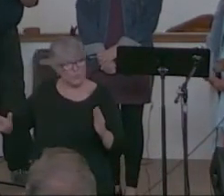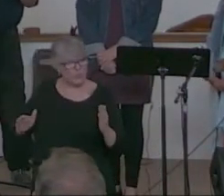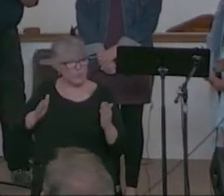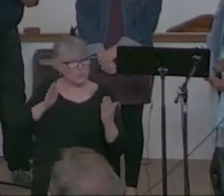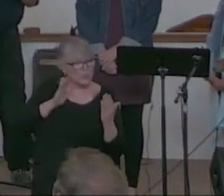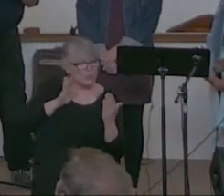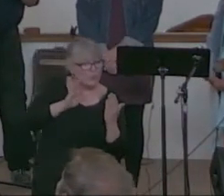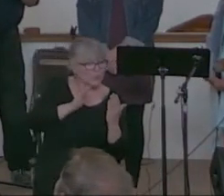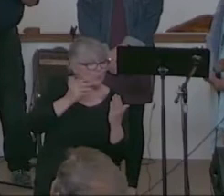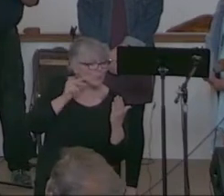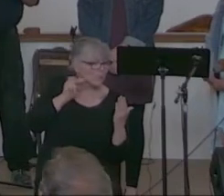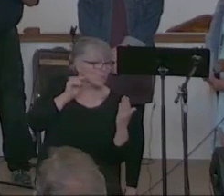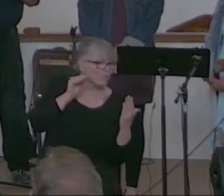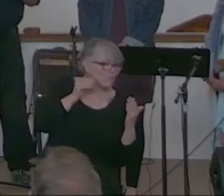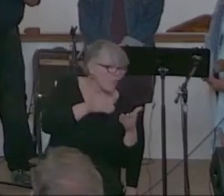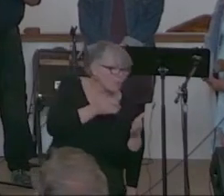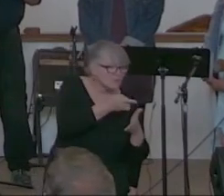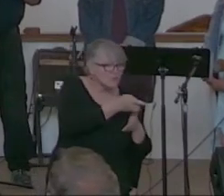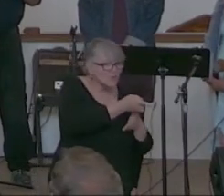face toward you